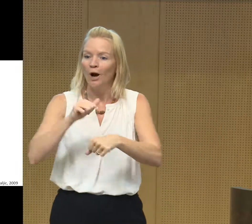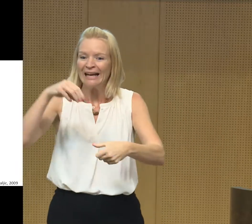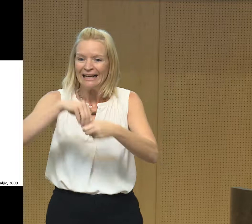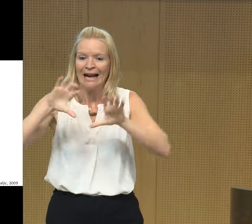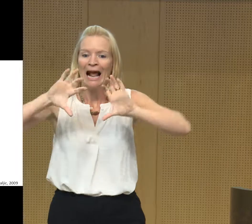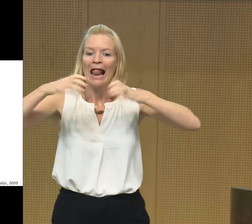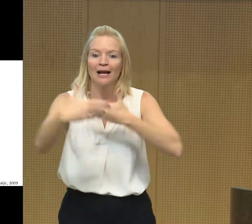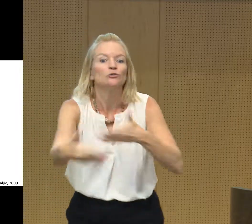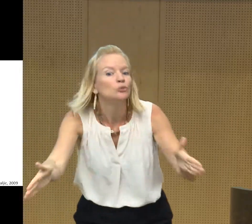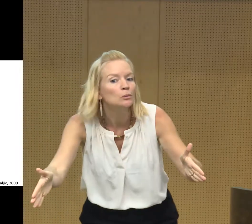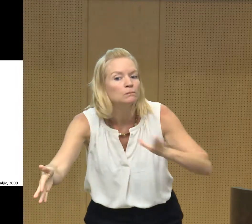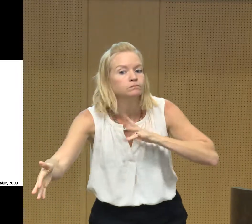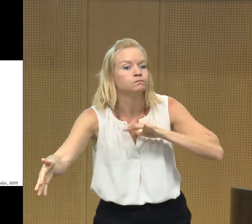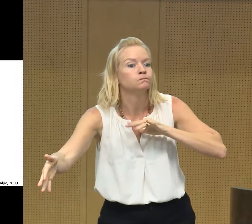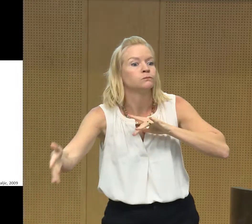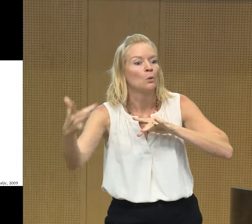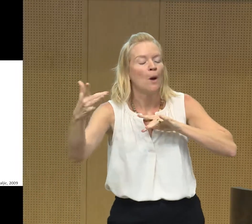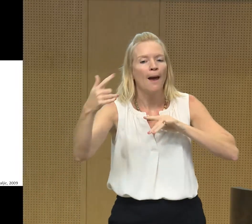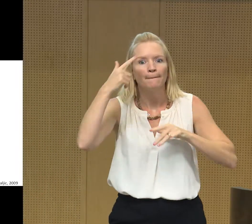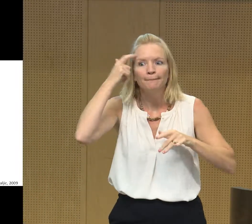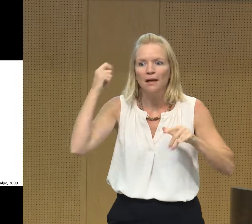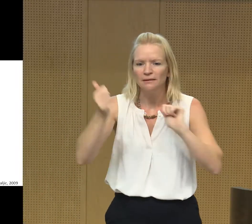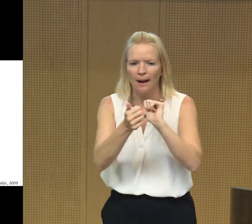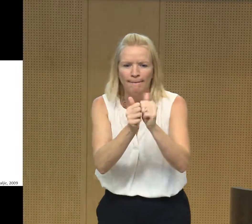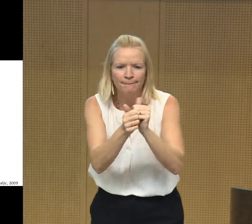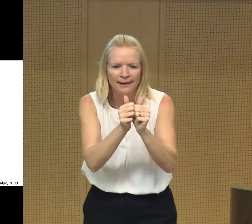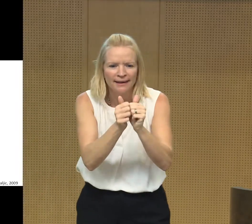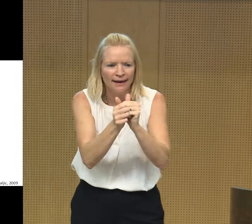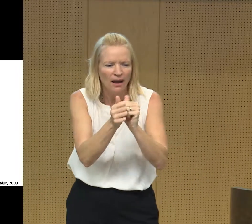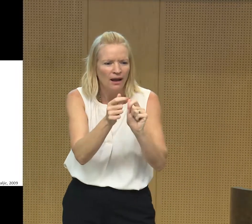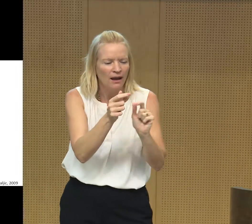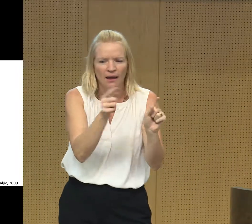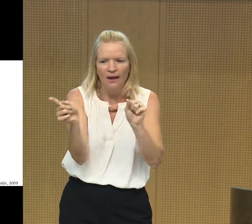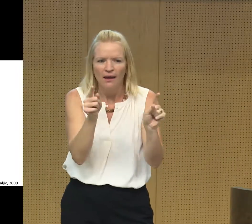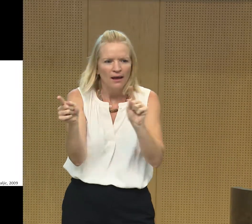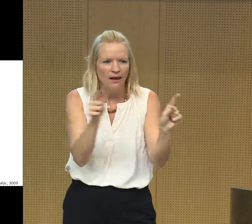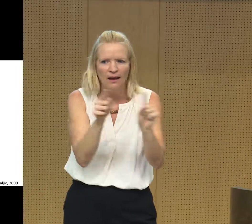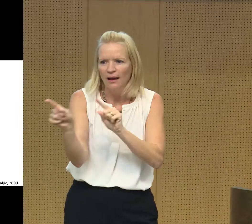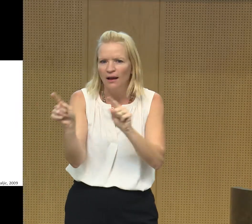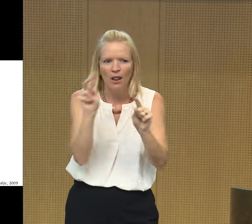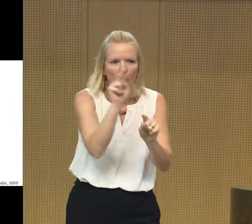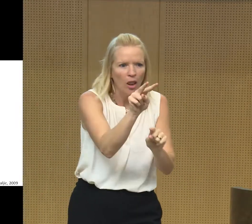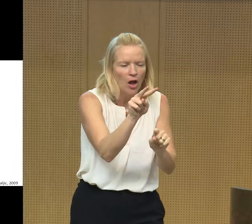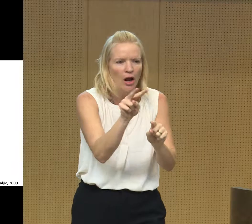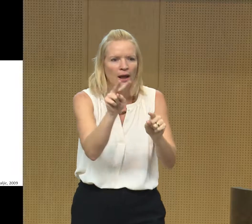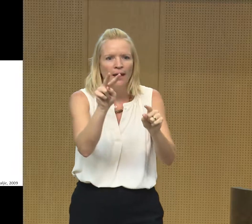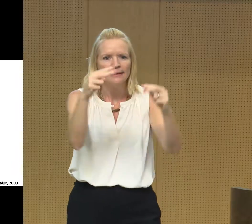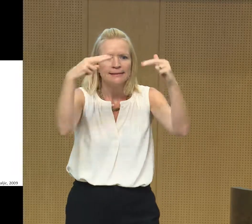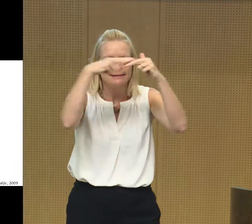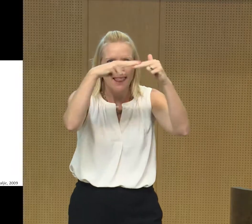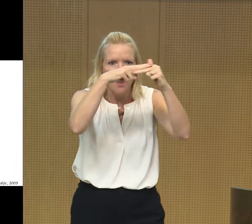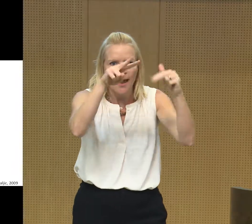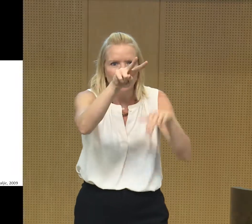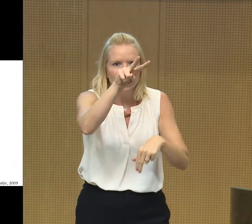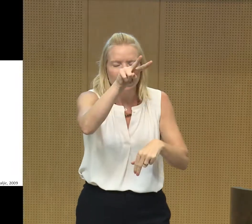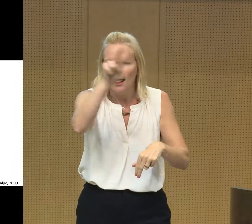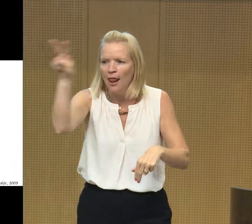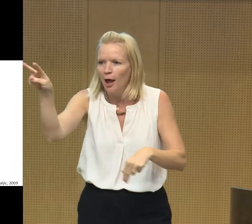done here at RIT, but that research has been done in the classroom. And it shows